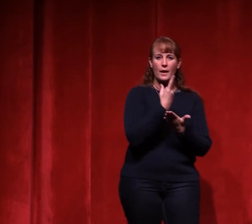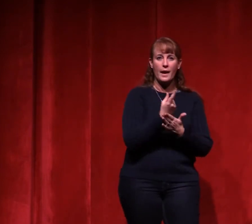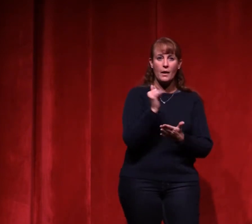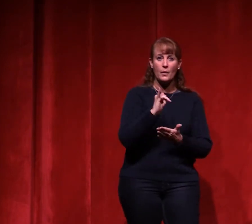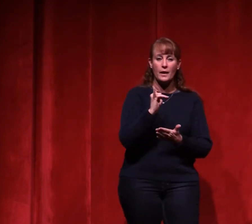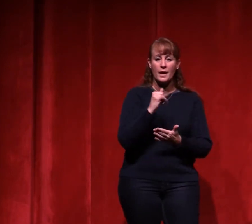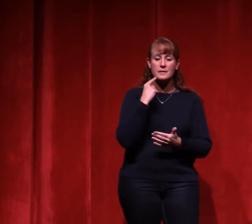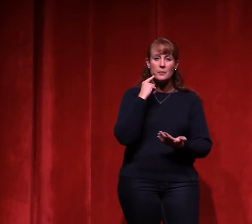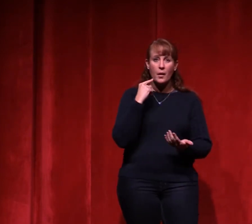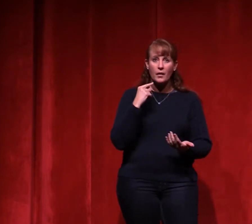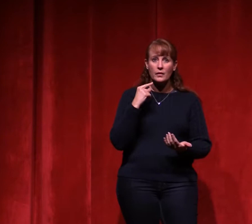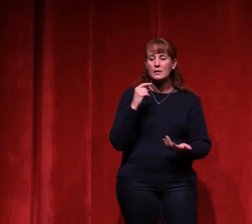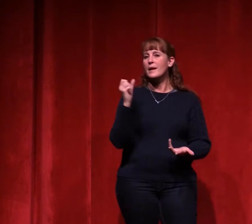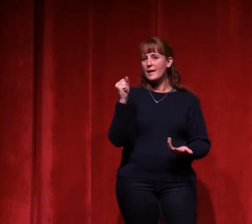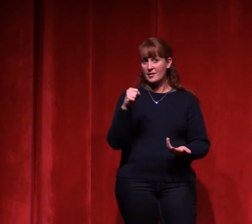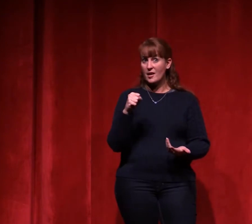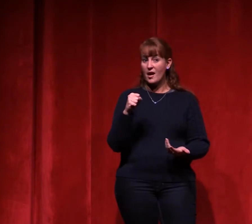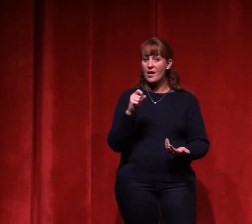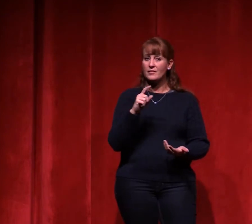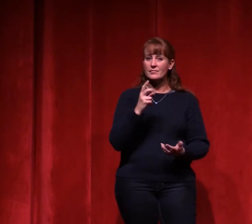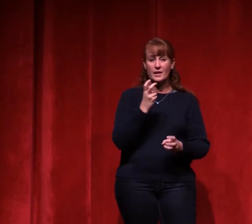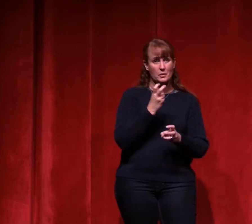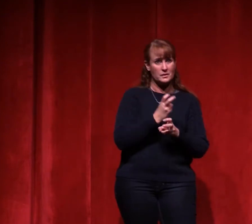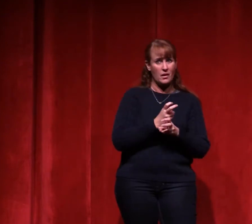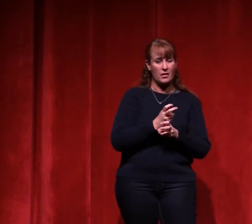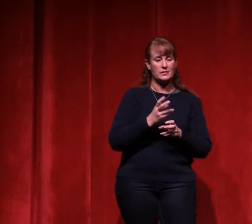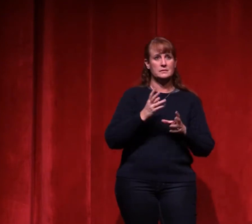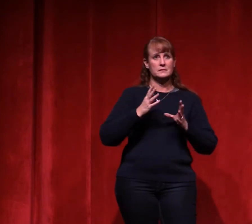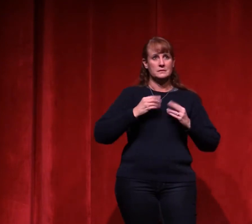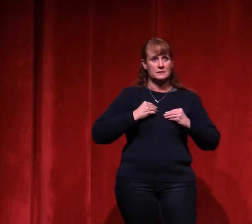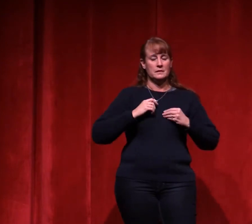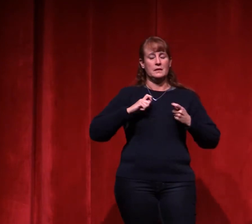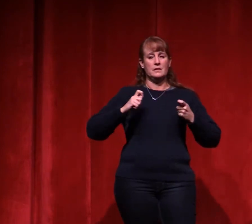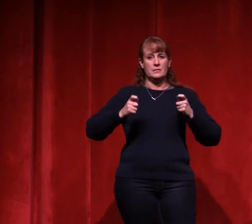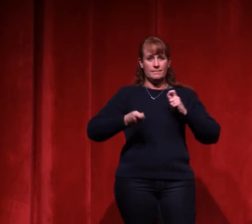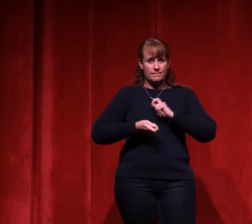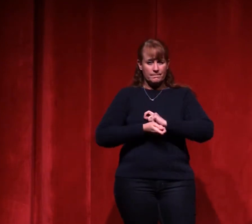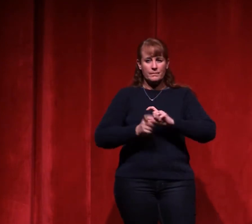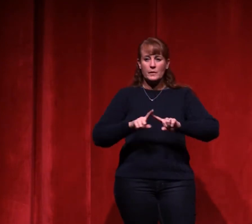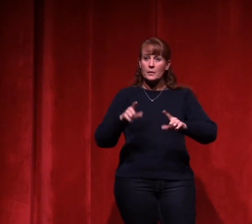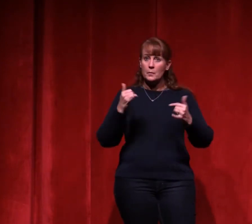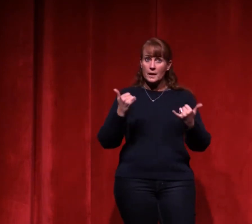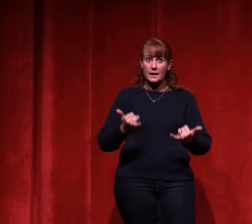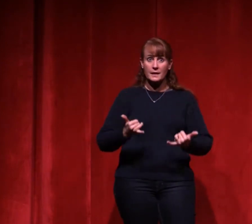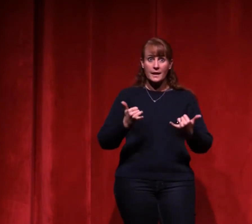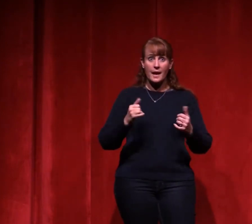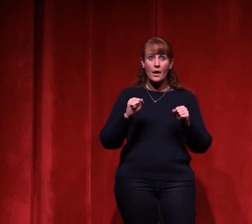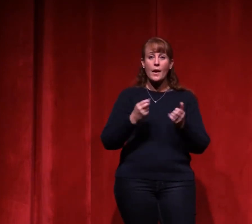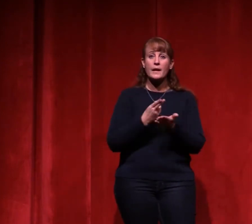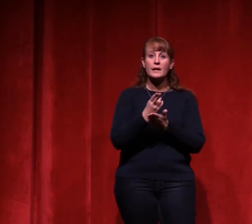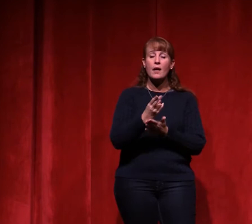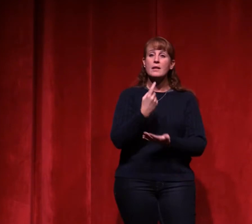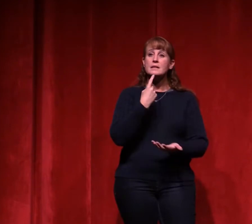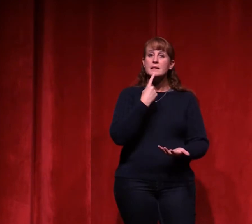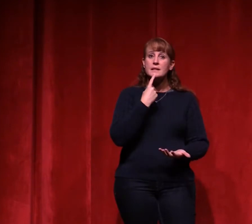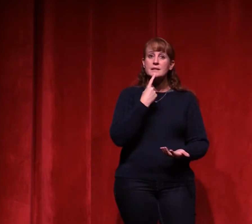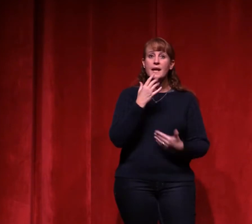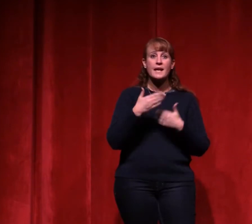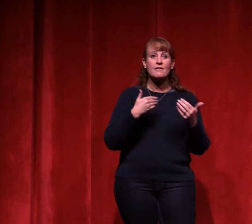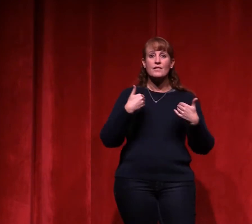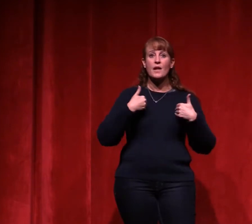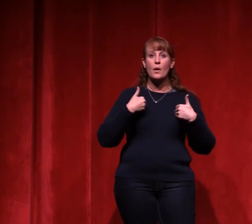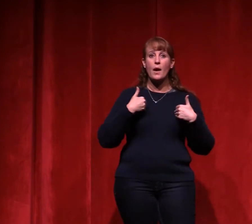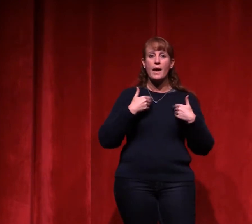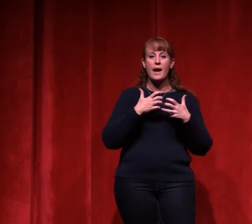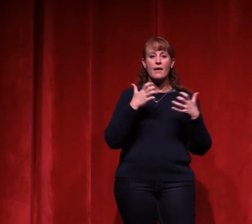model. And yeah, that was tough to take at first. But now, I can honestly say that even though I